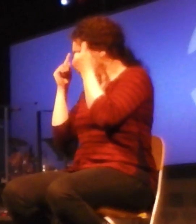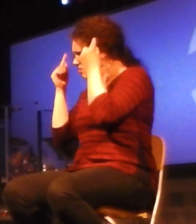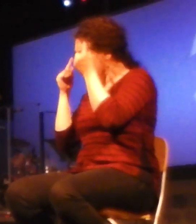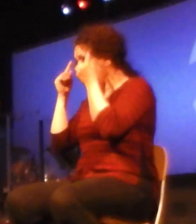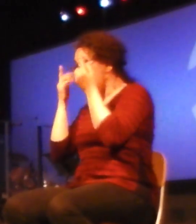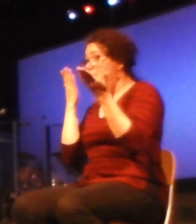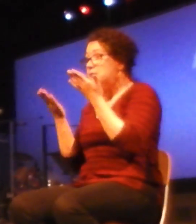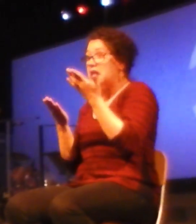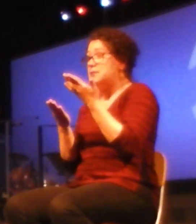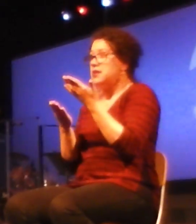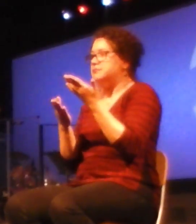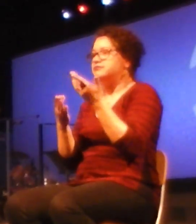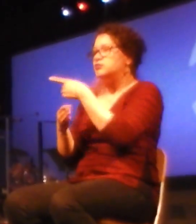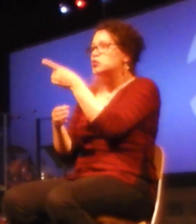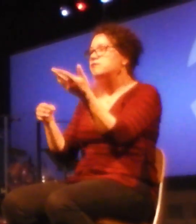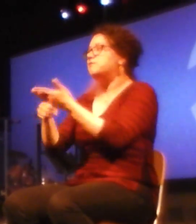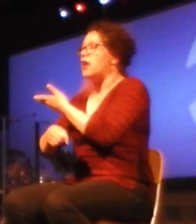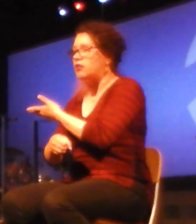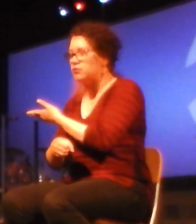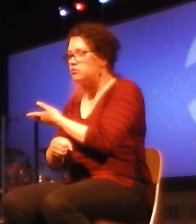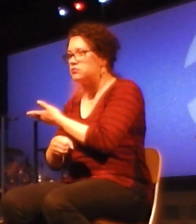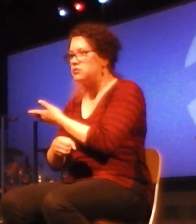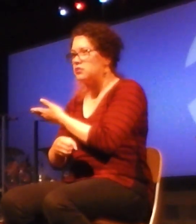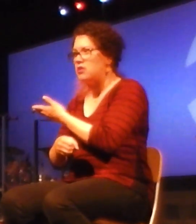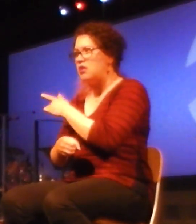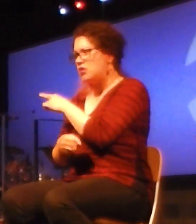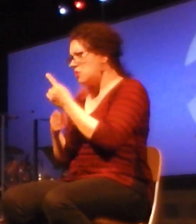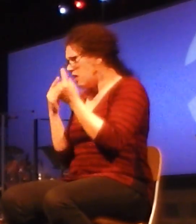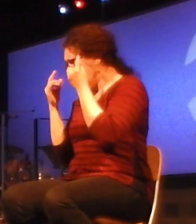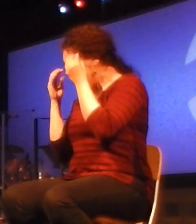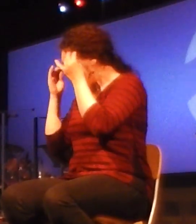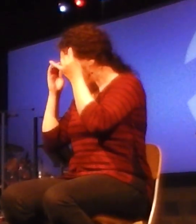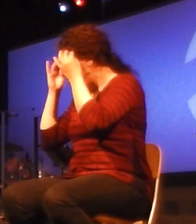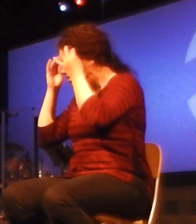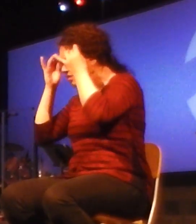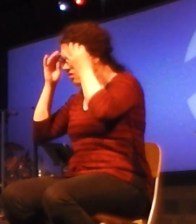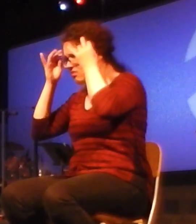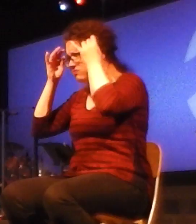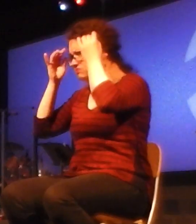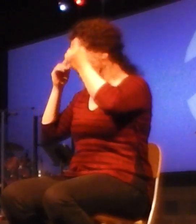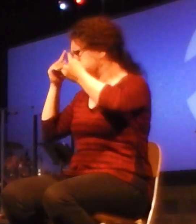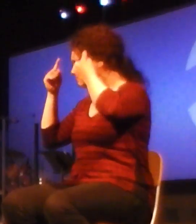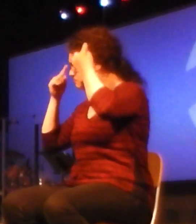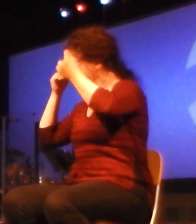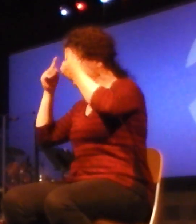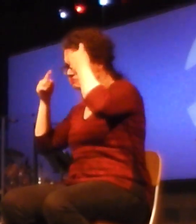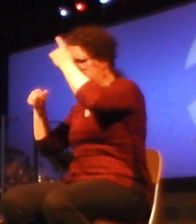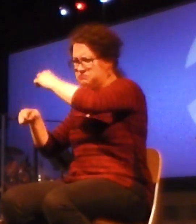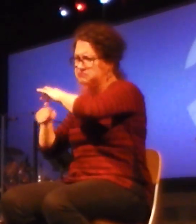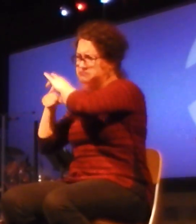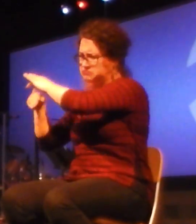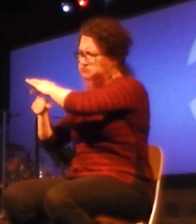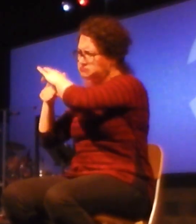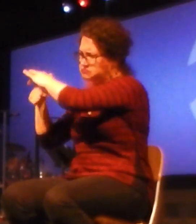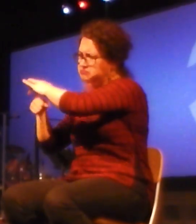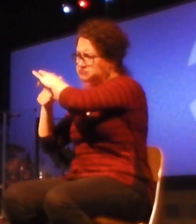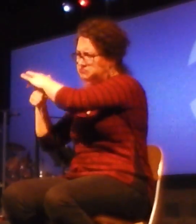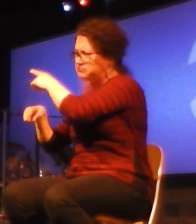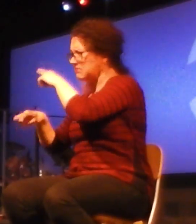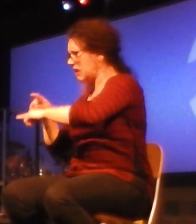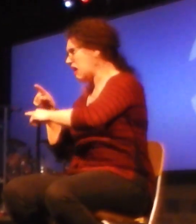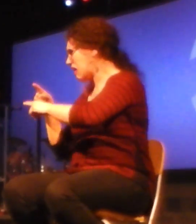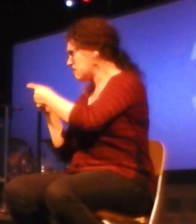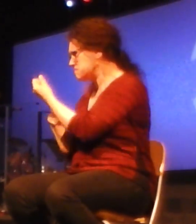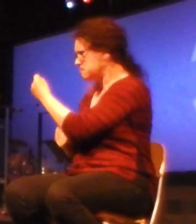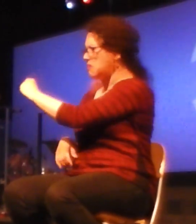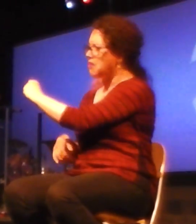were fired. And you getting fired becomes the loudest voice in your head. And you feel like you can't overcome that. And so you